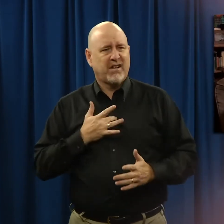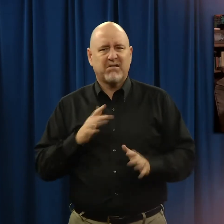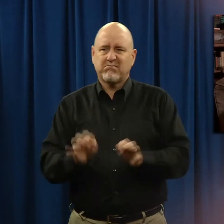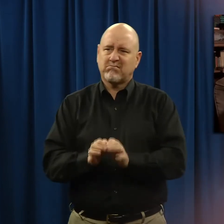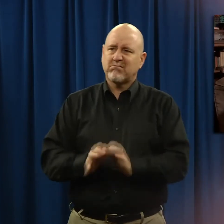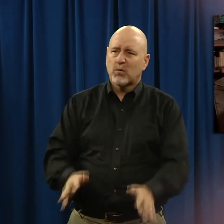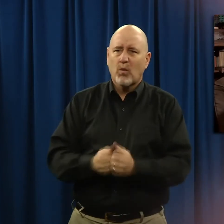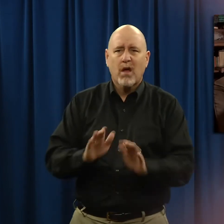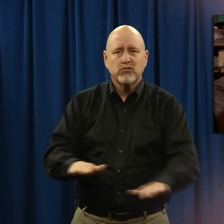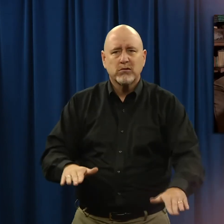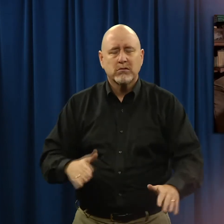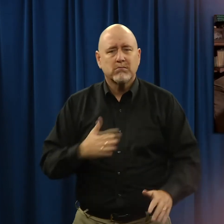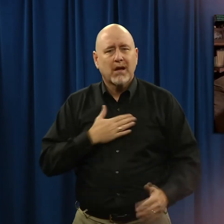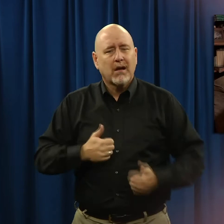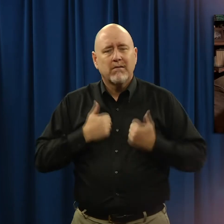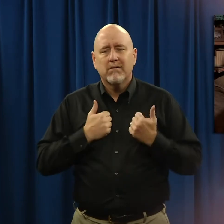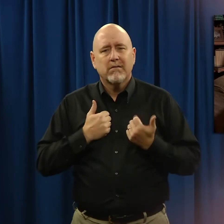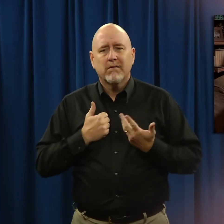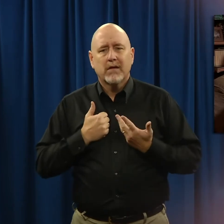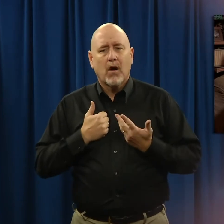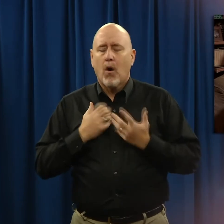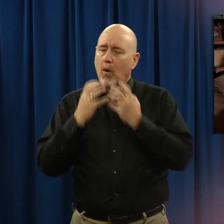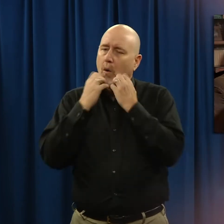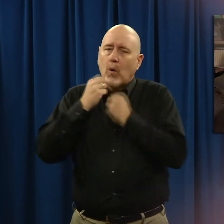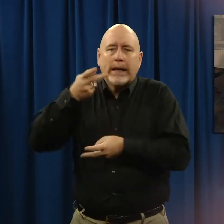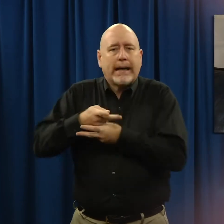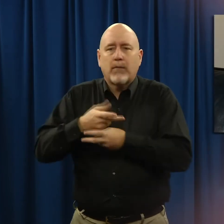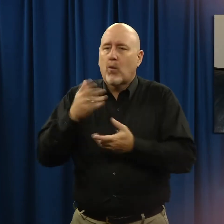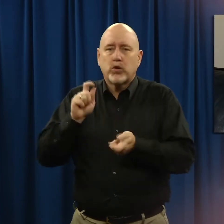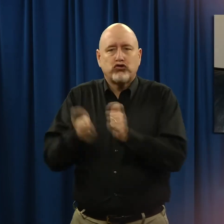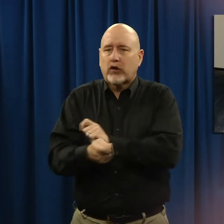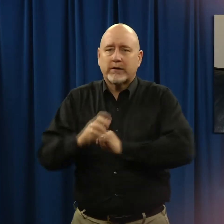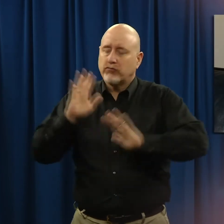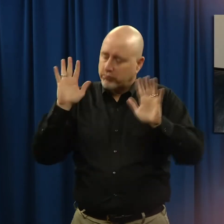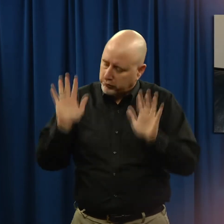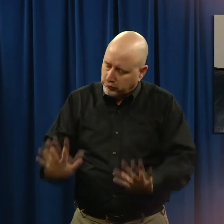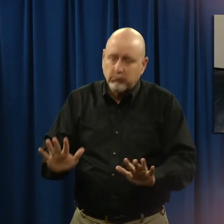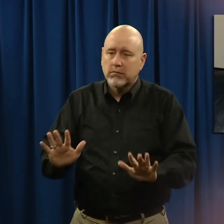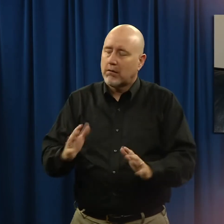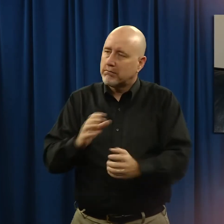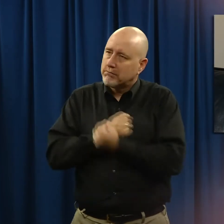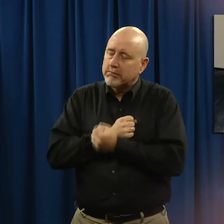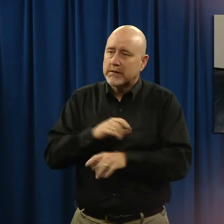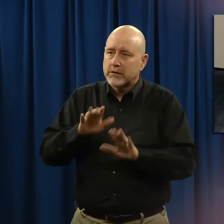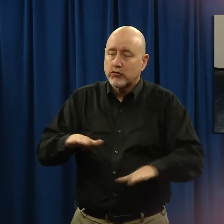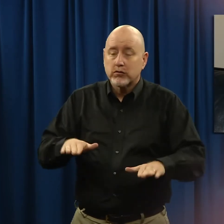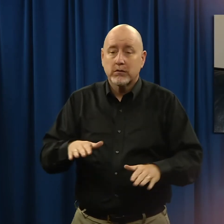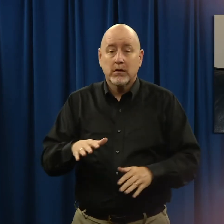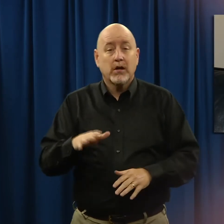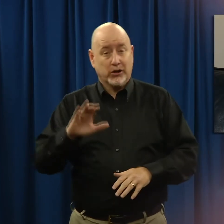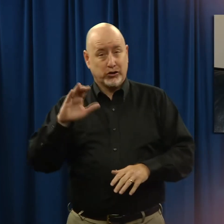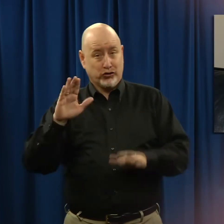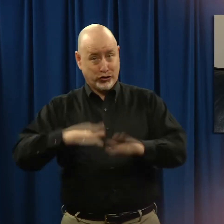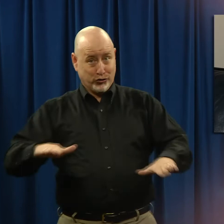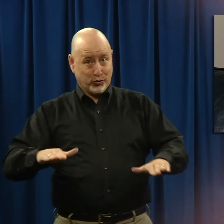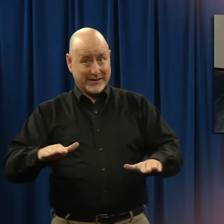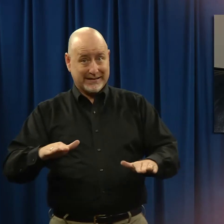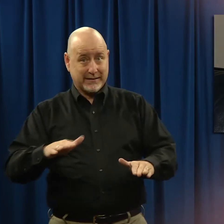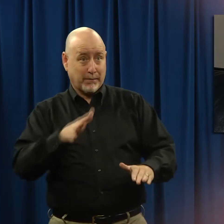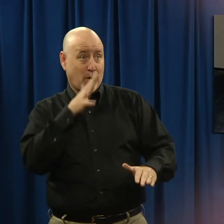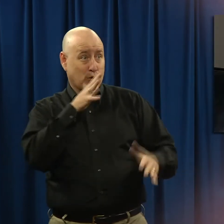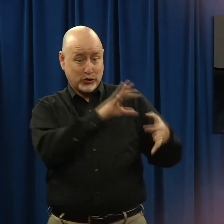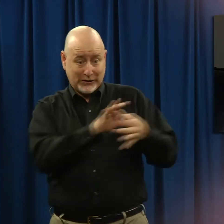children. I wouldn't change a thing. Children truly are the anchors that hold mothers to life.